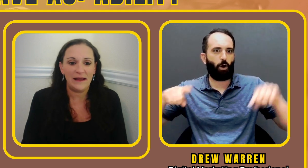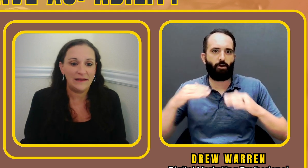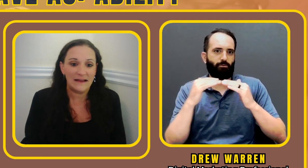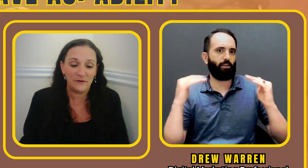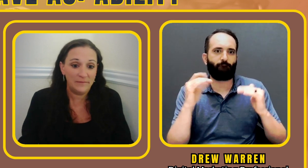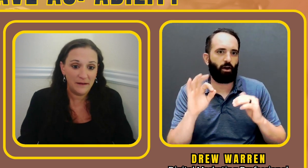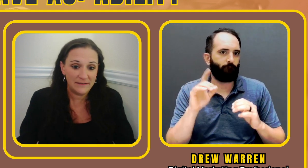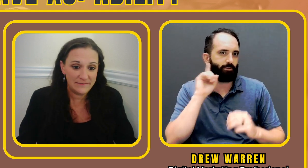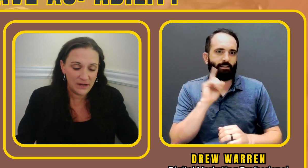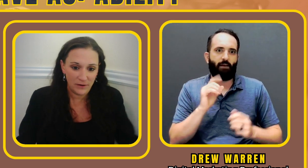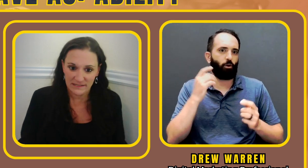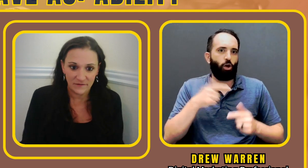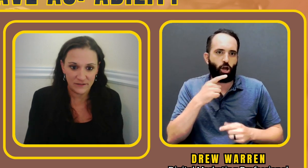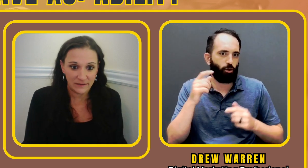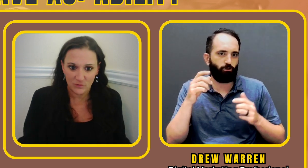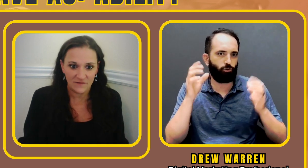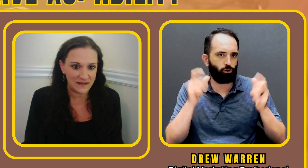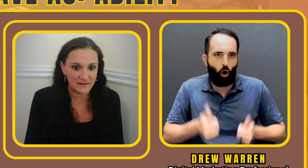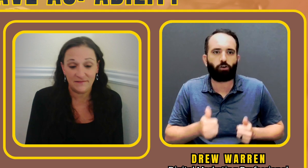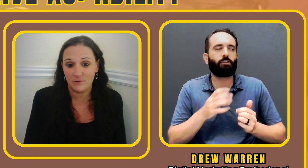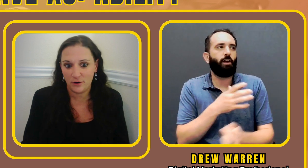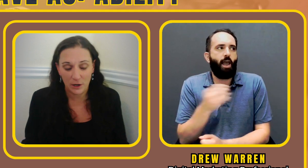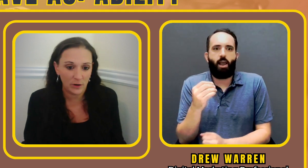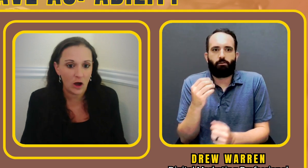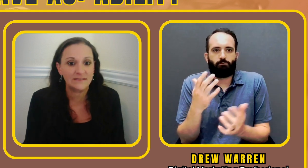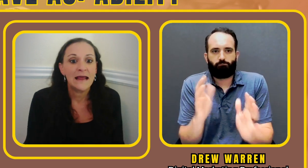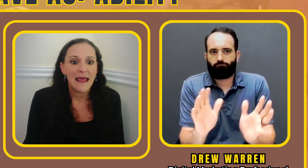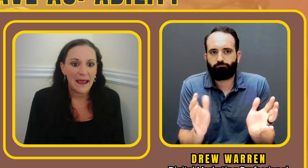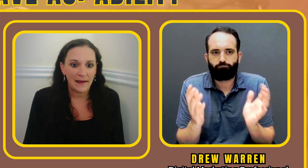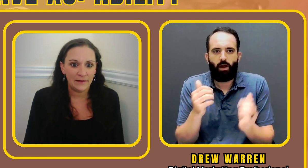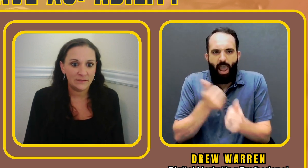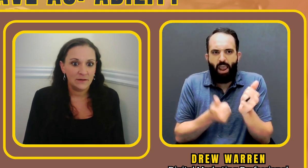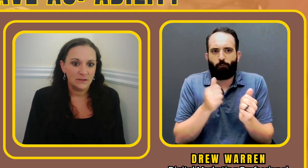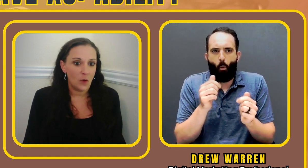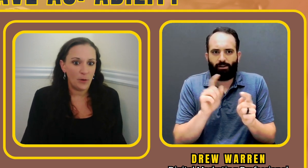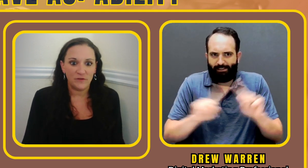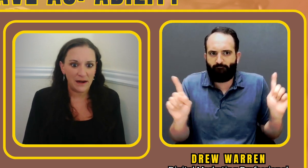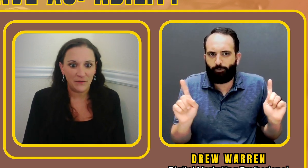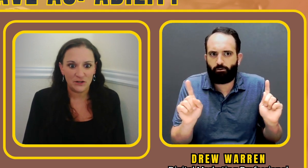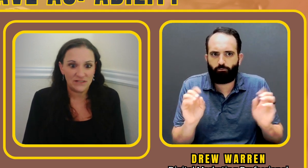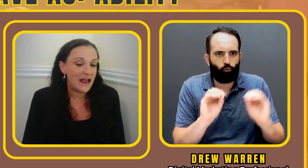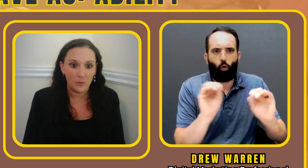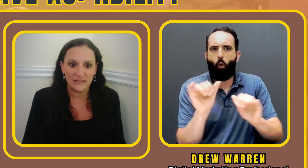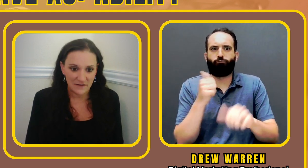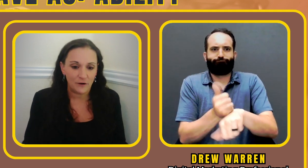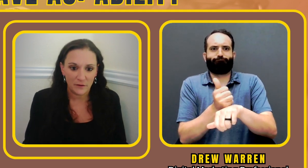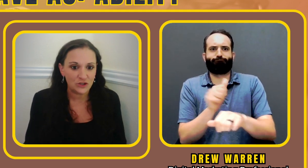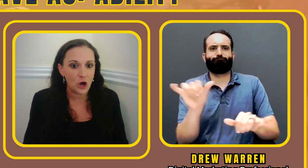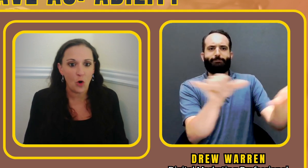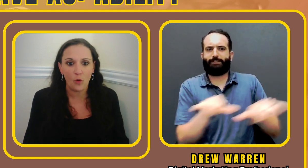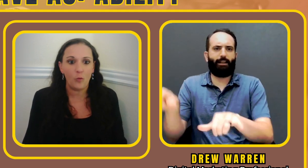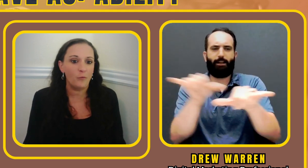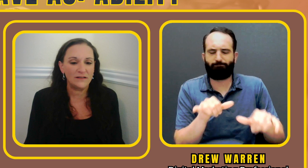everyone at different, there's different levels of deafness or hearing loss. And so I want to put that out there. It's just everyone is different.